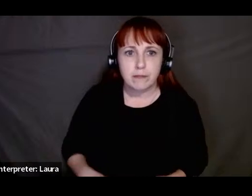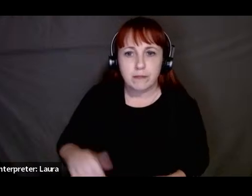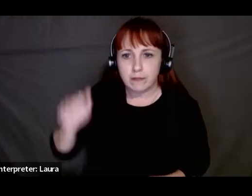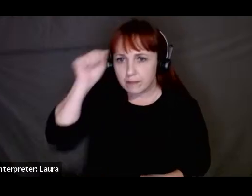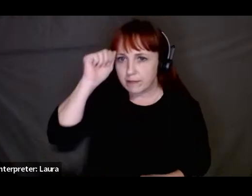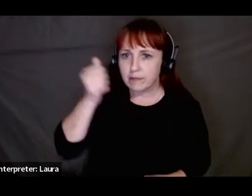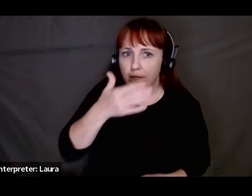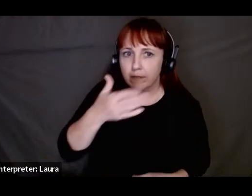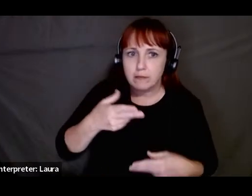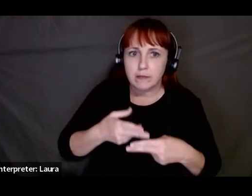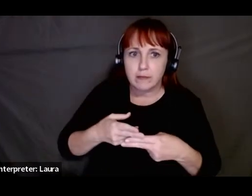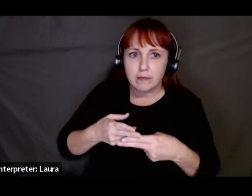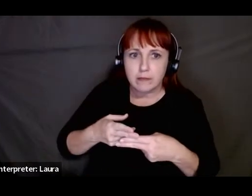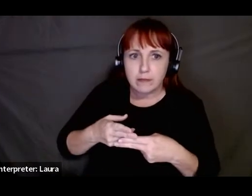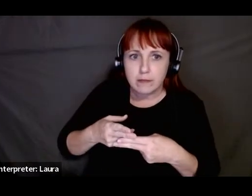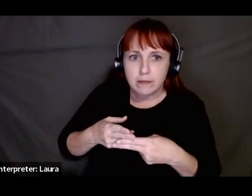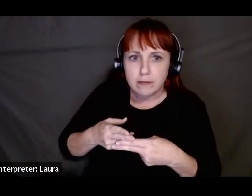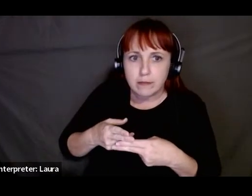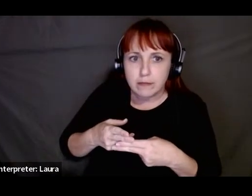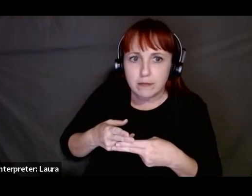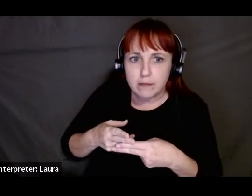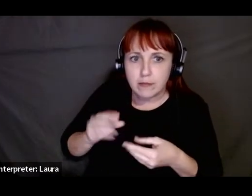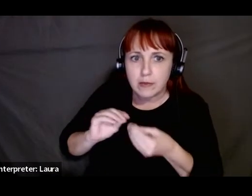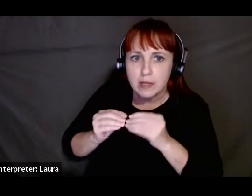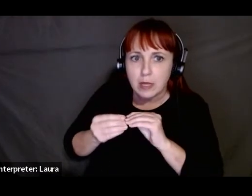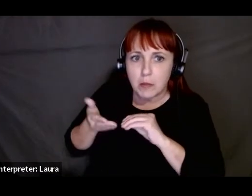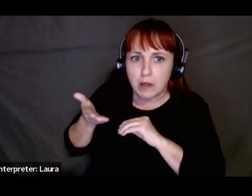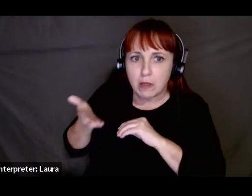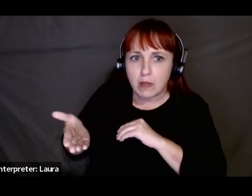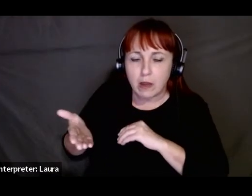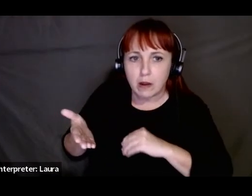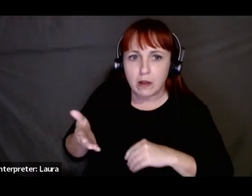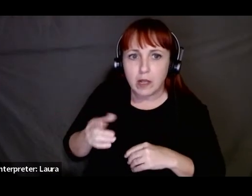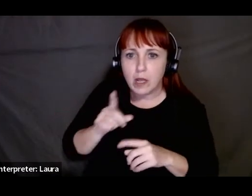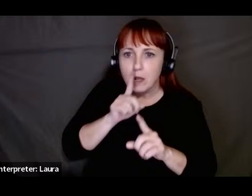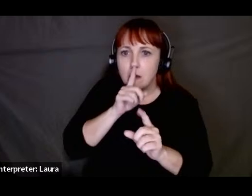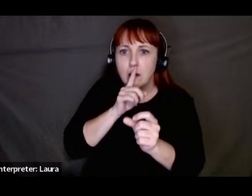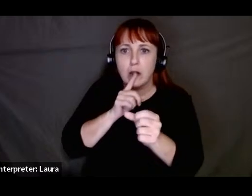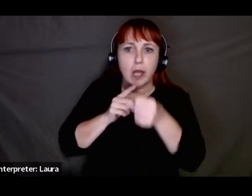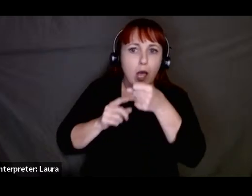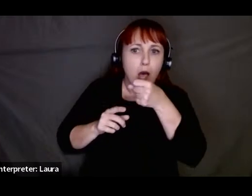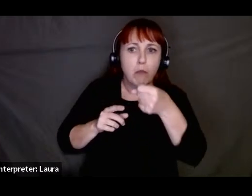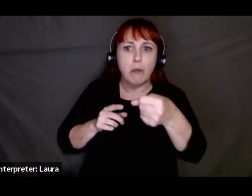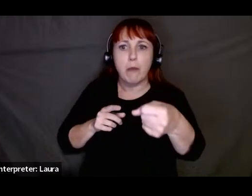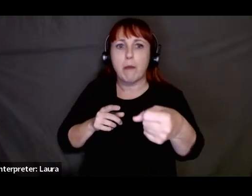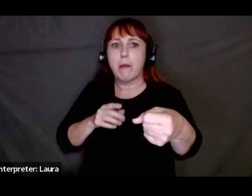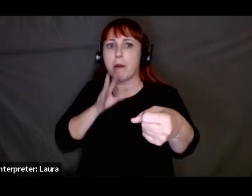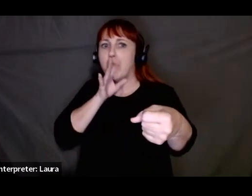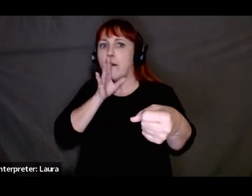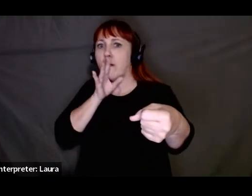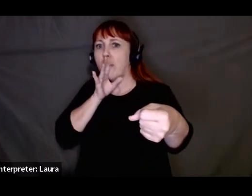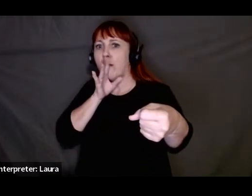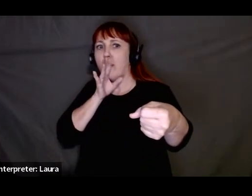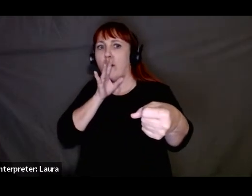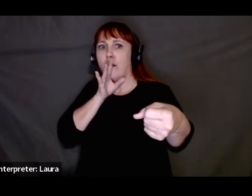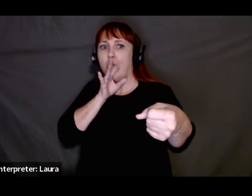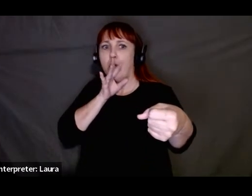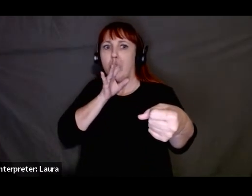Aloha, my name is Travis Kerry. I know the numbers that that went to the EIS Pakistan. But